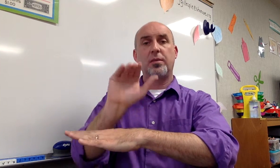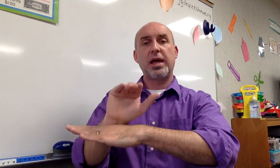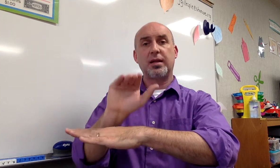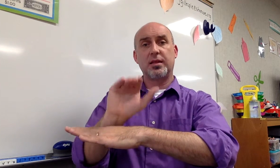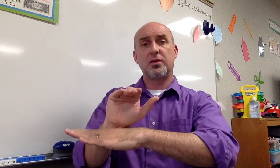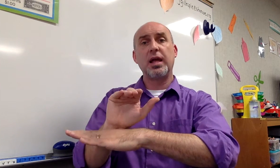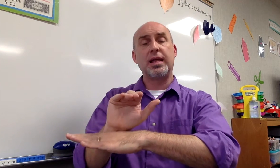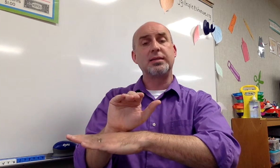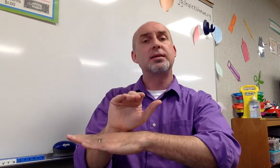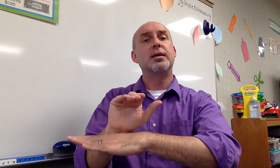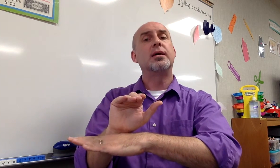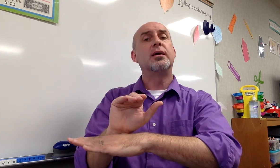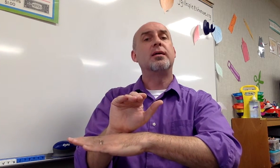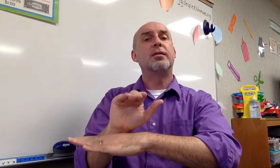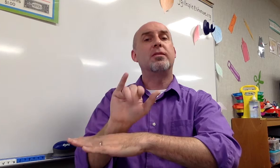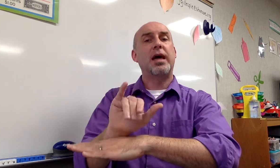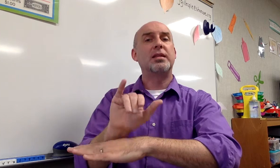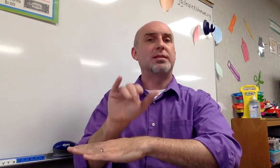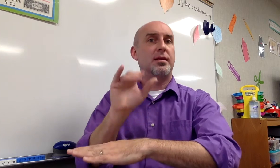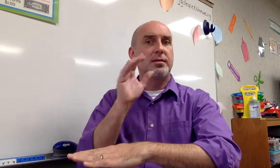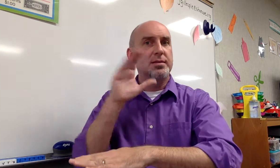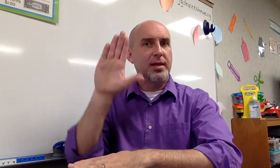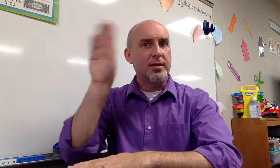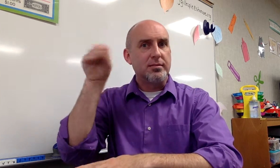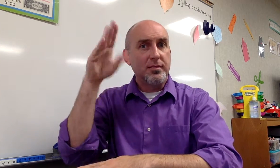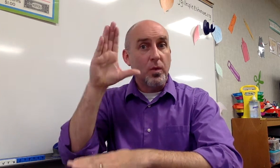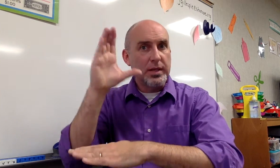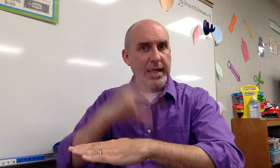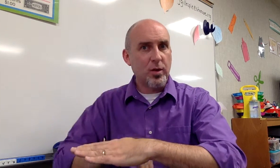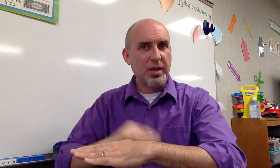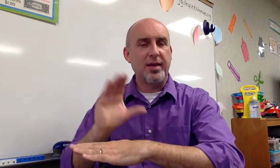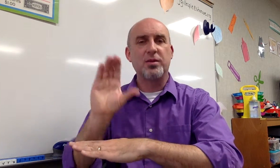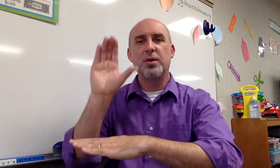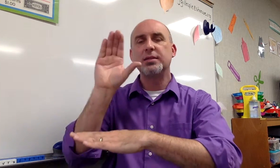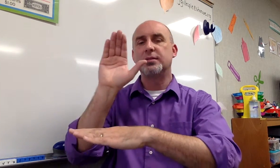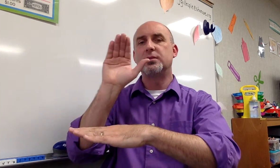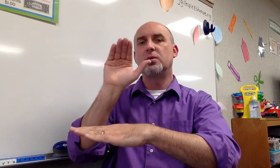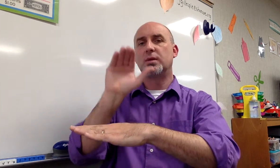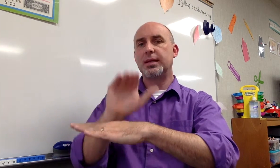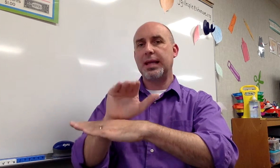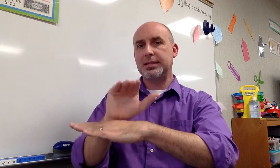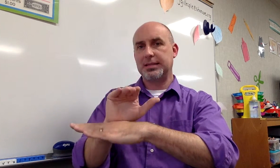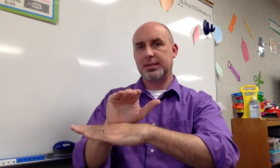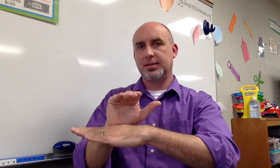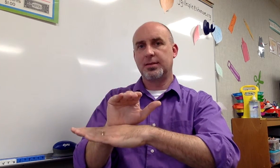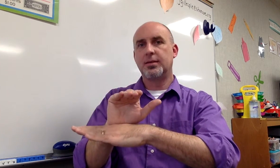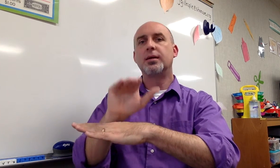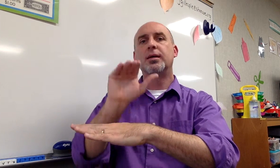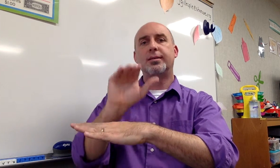back of the other hand, that is like the sun going down behind the horizon. So night, night.